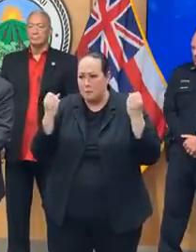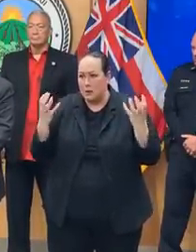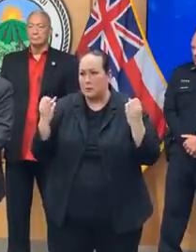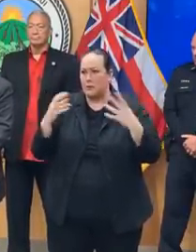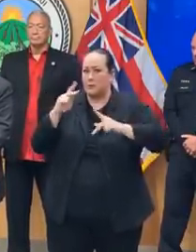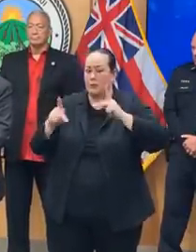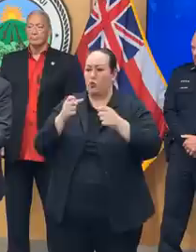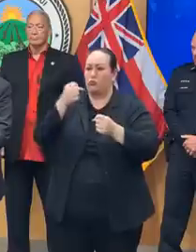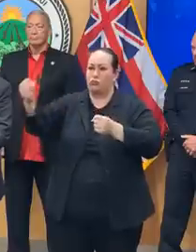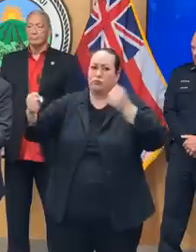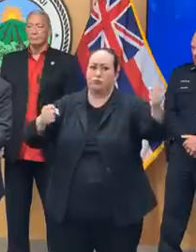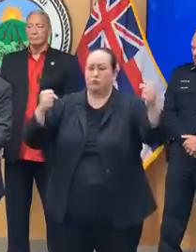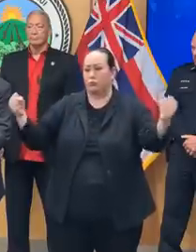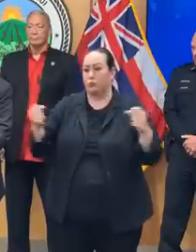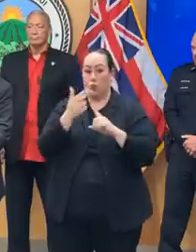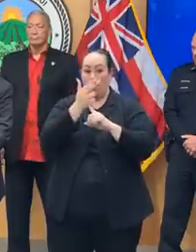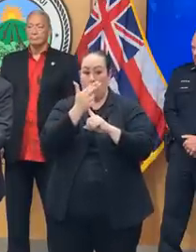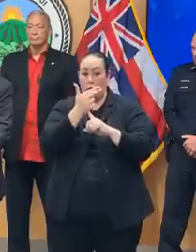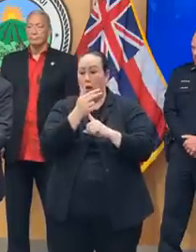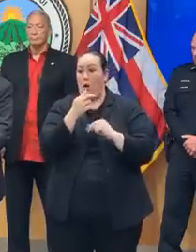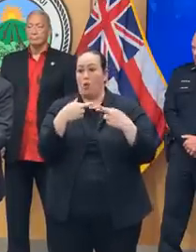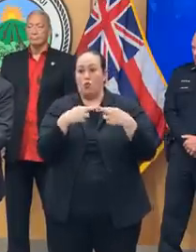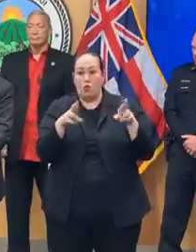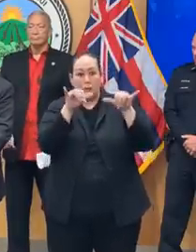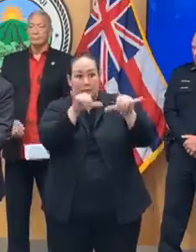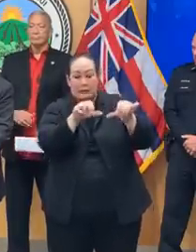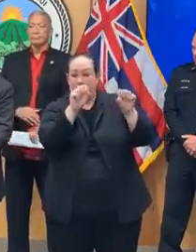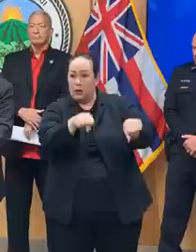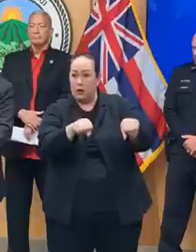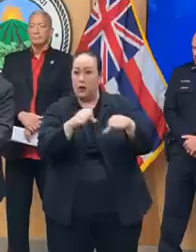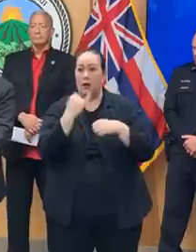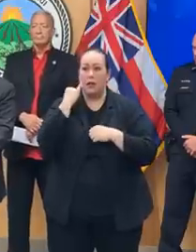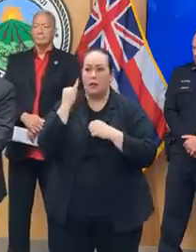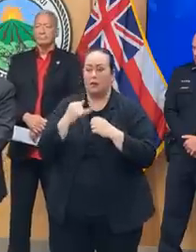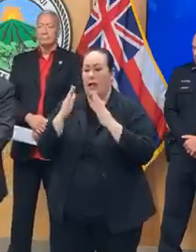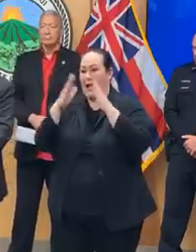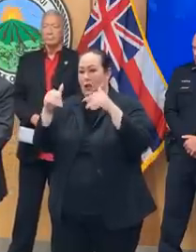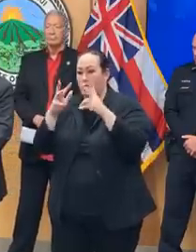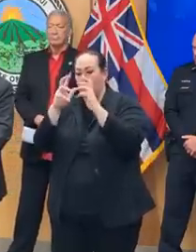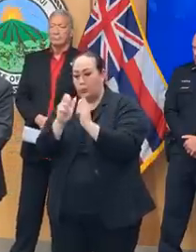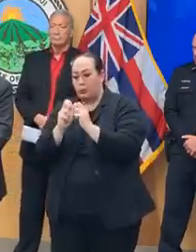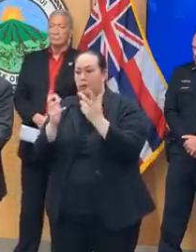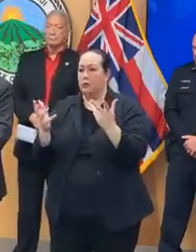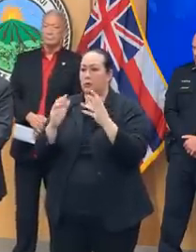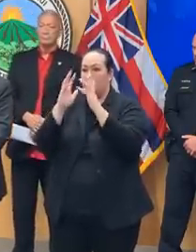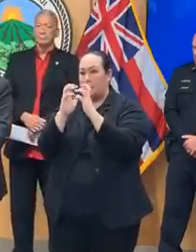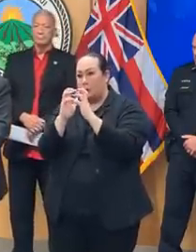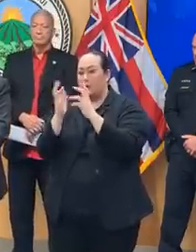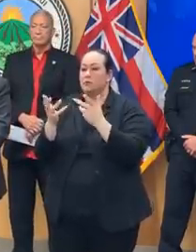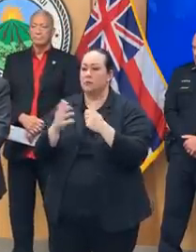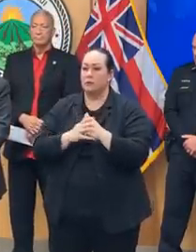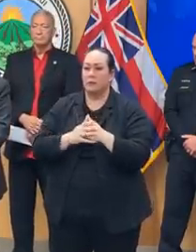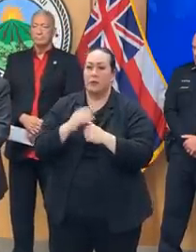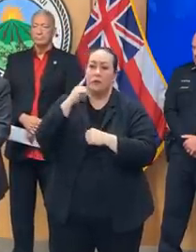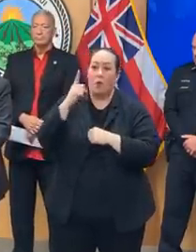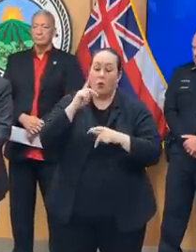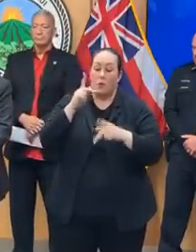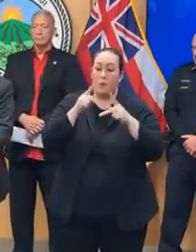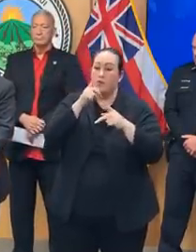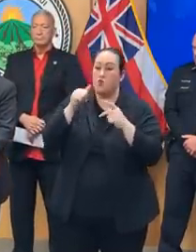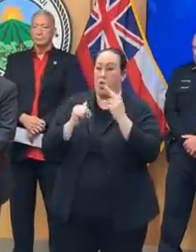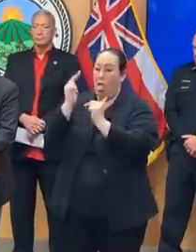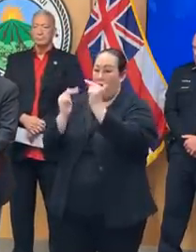been displaced, for those who are working on the response, for those who are going to come and do major rebuild.